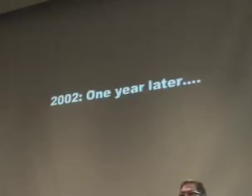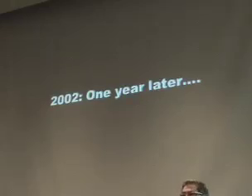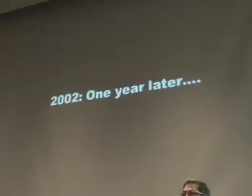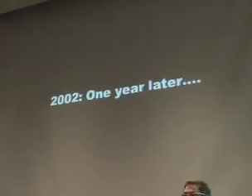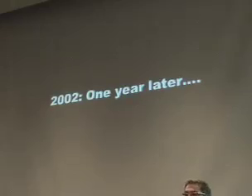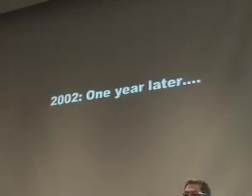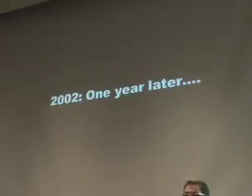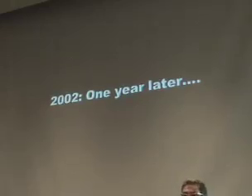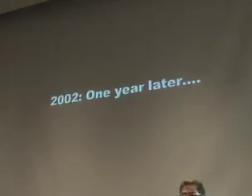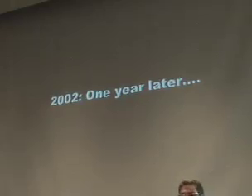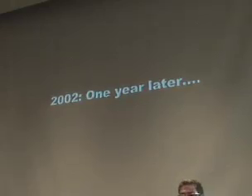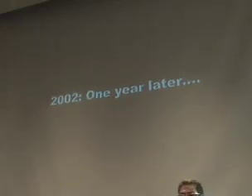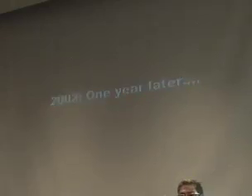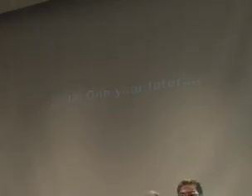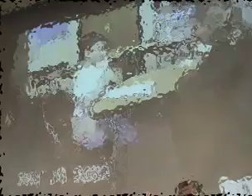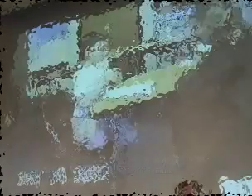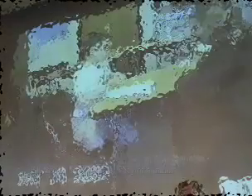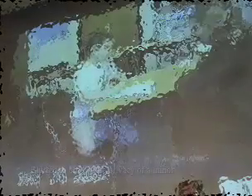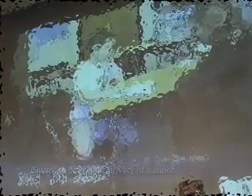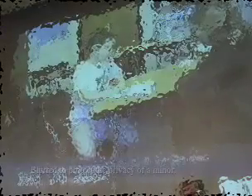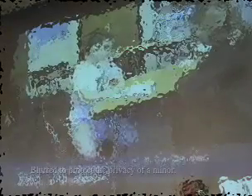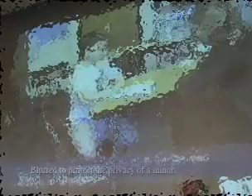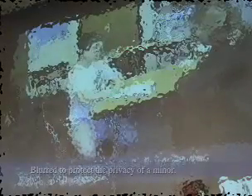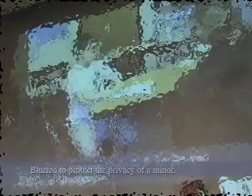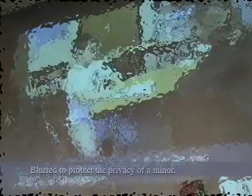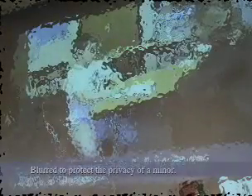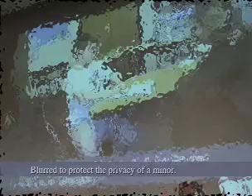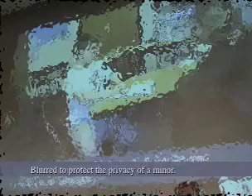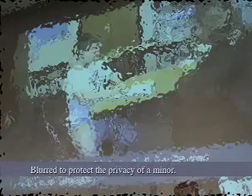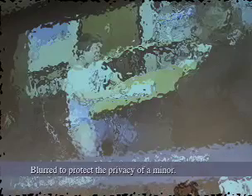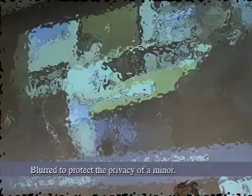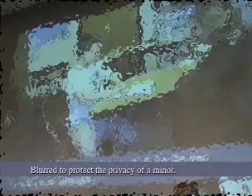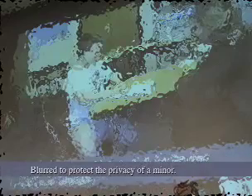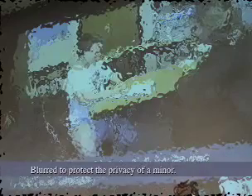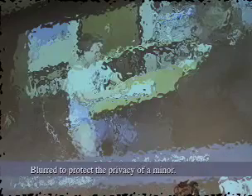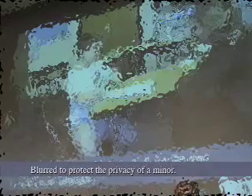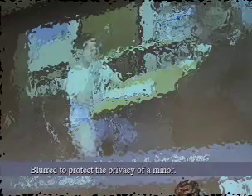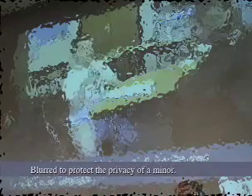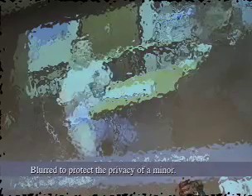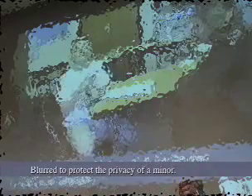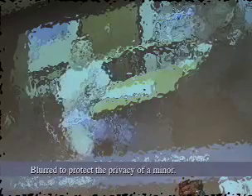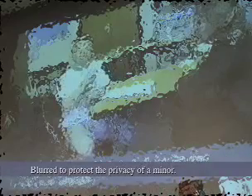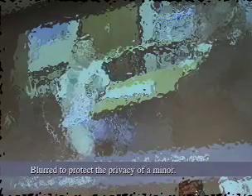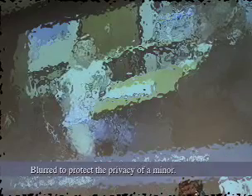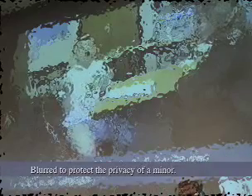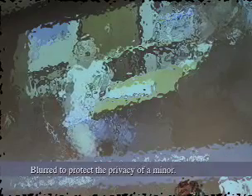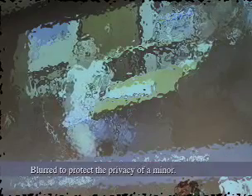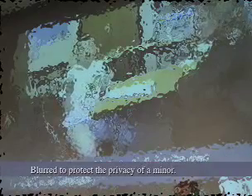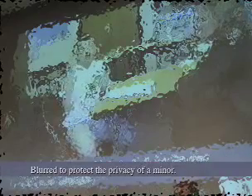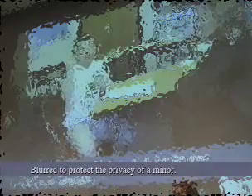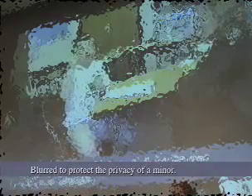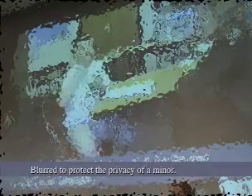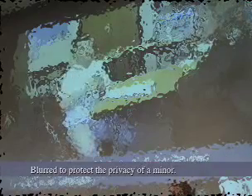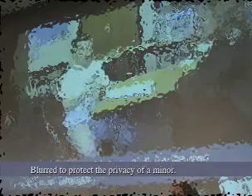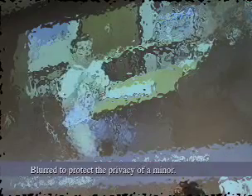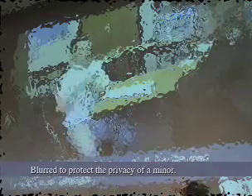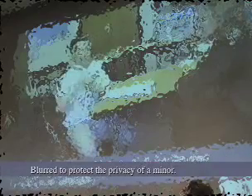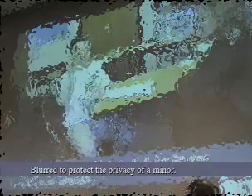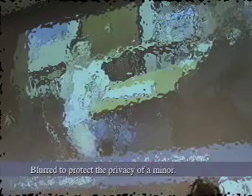right way. This is his test 1 year later. Same shirt, which is okay. Kathy always wanted to go on a